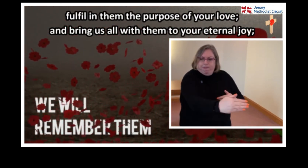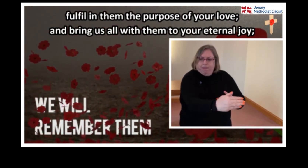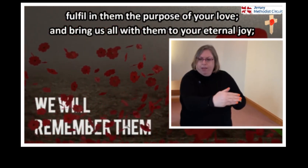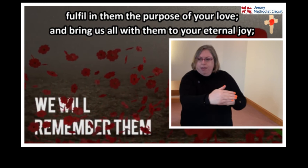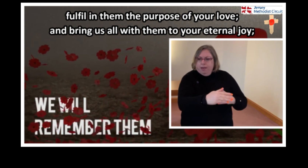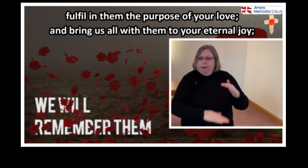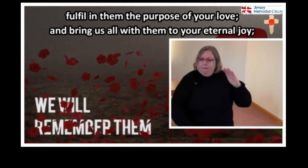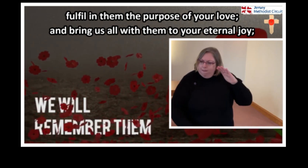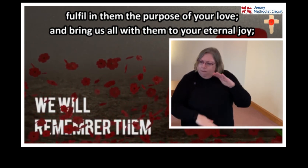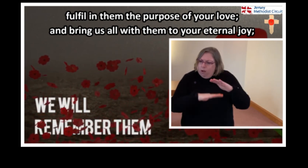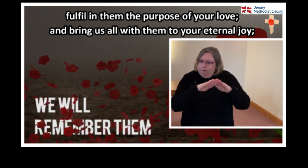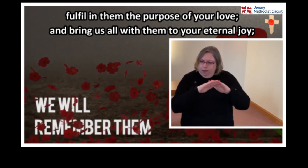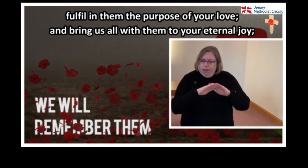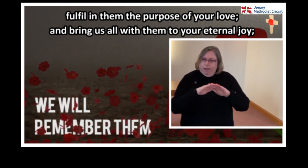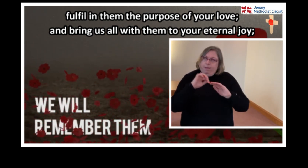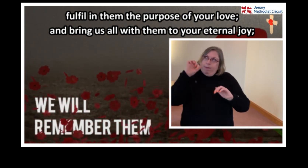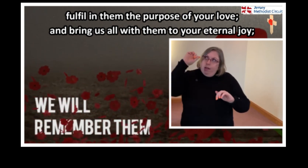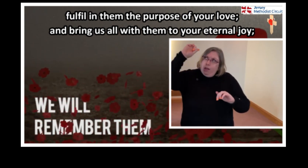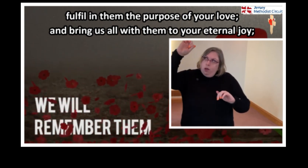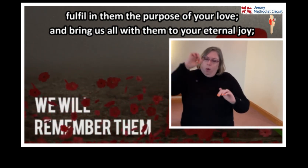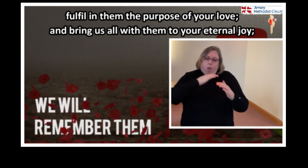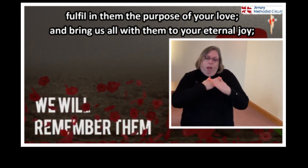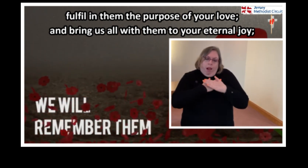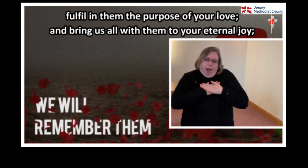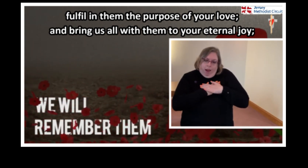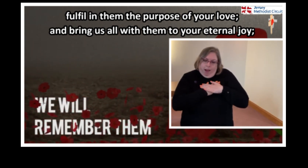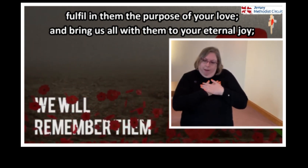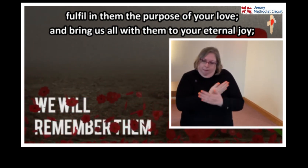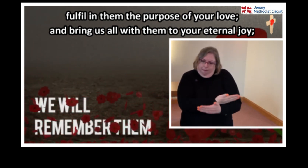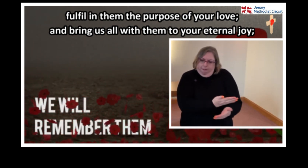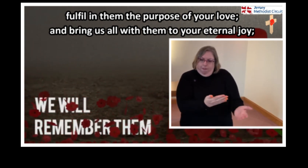them the purpose of your love